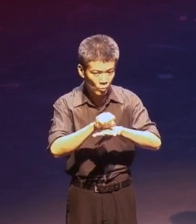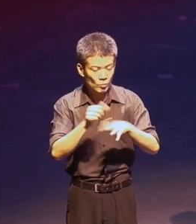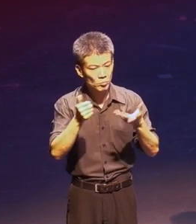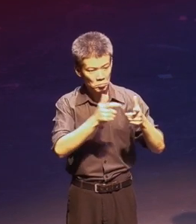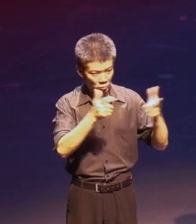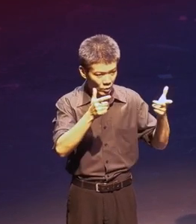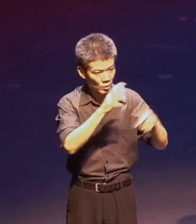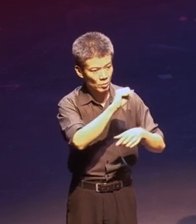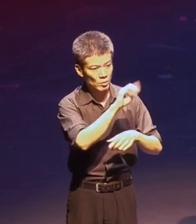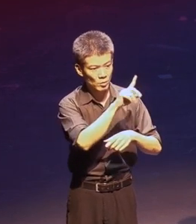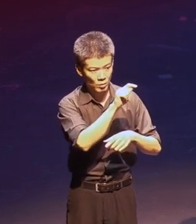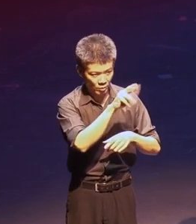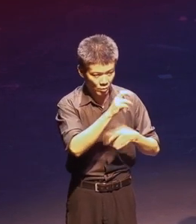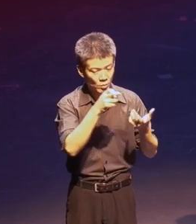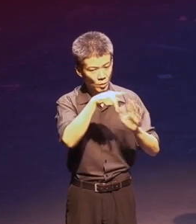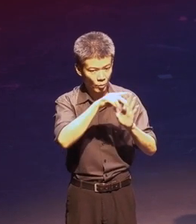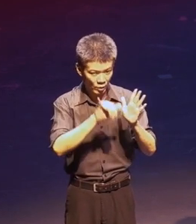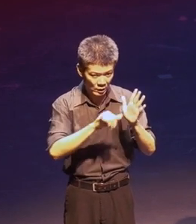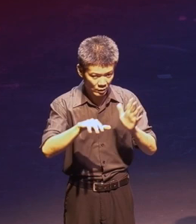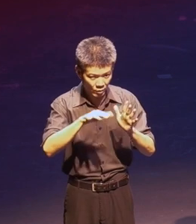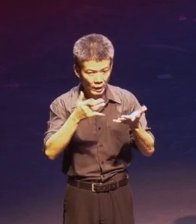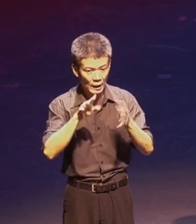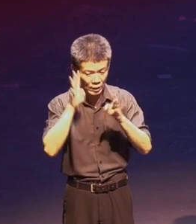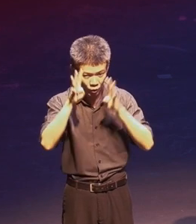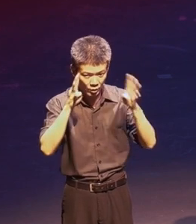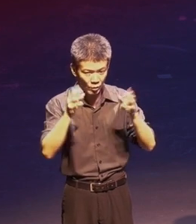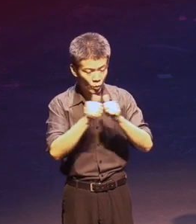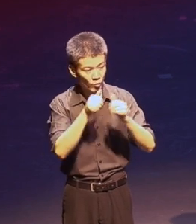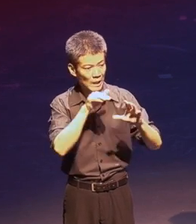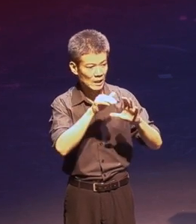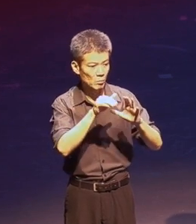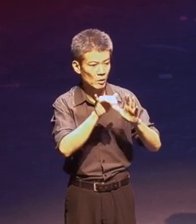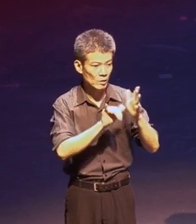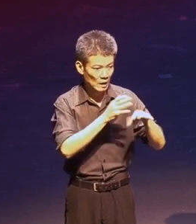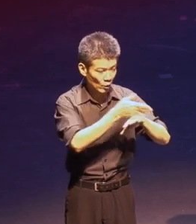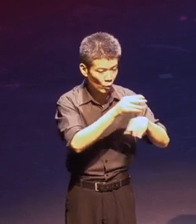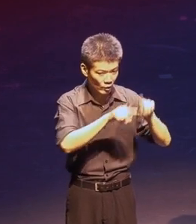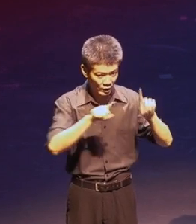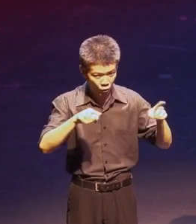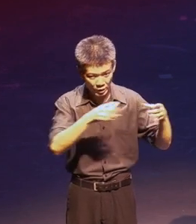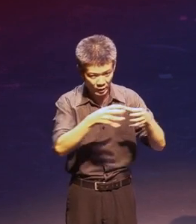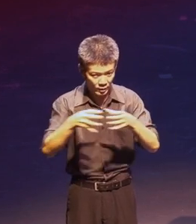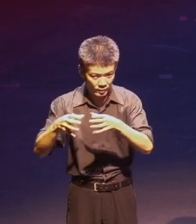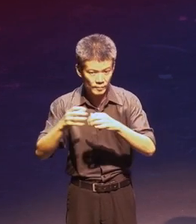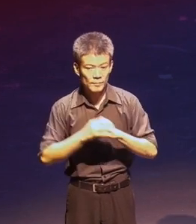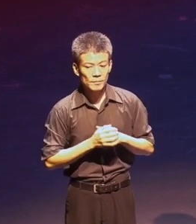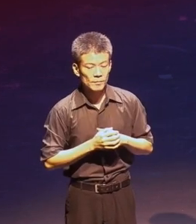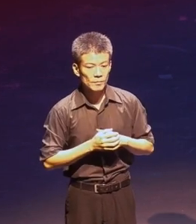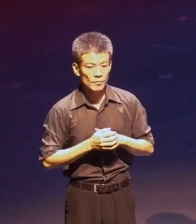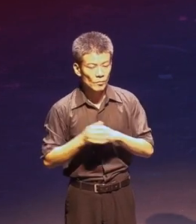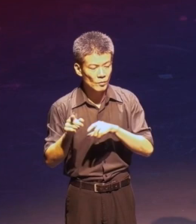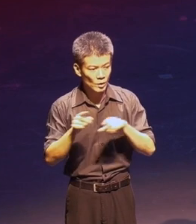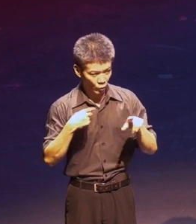with major milestones in the policy space and innovations in accessibility across various sectors.